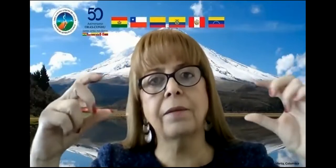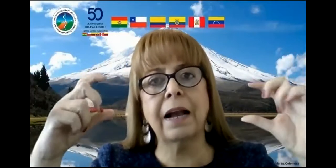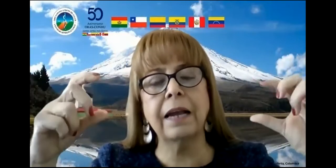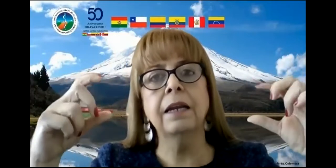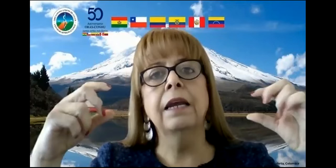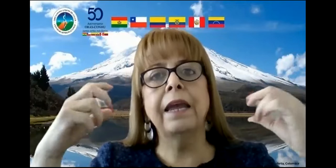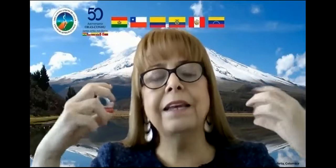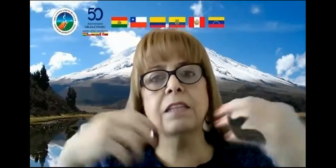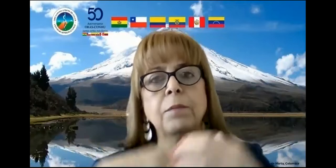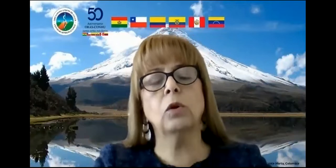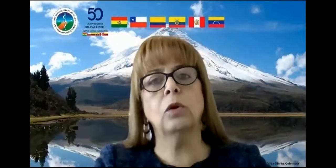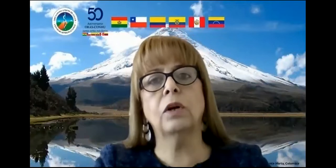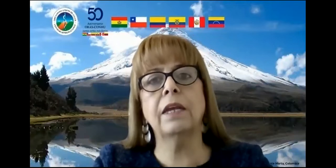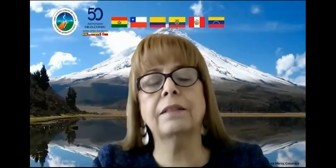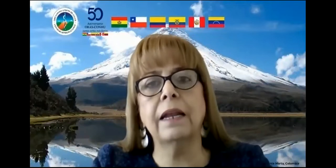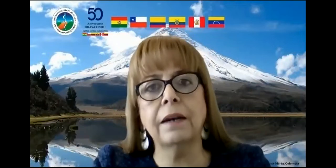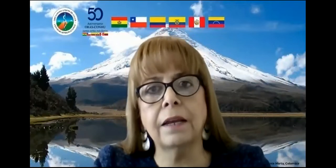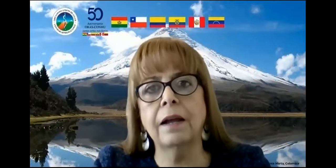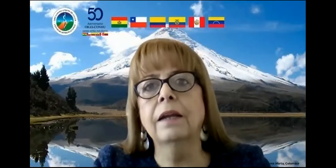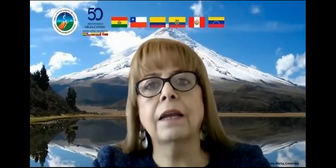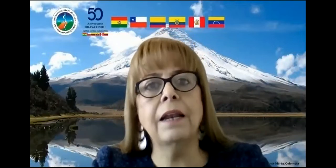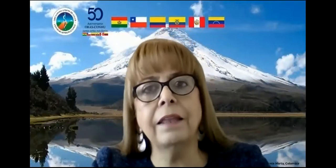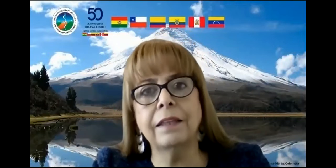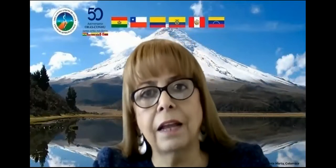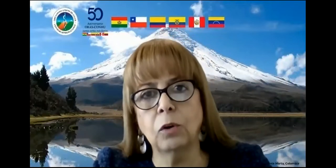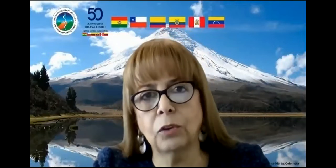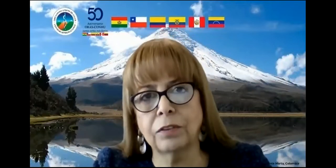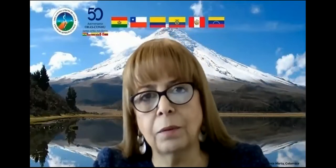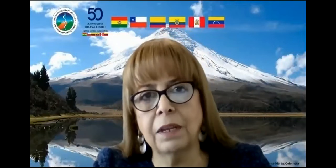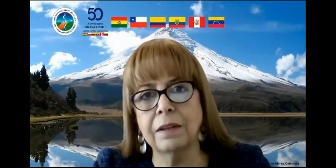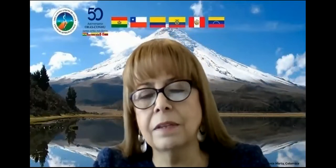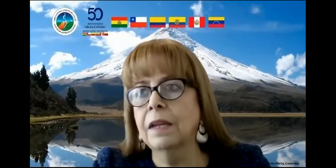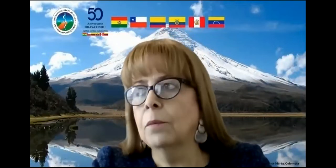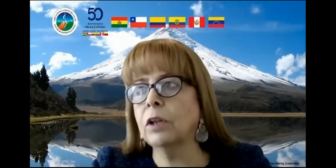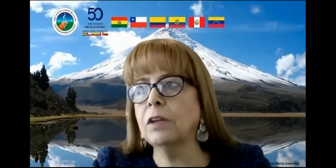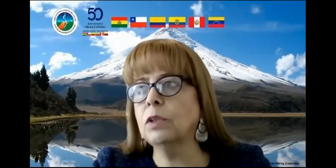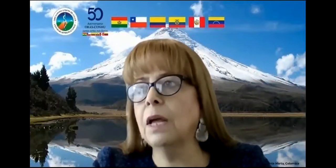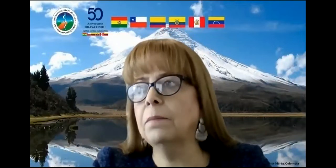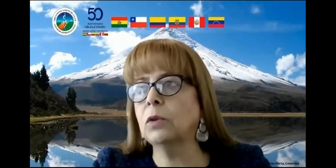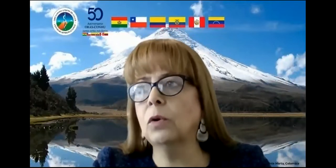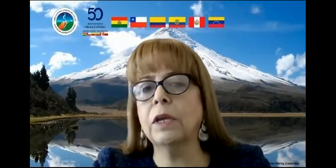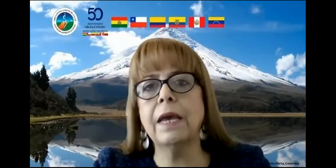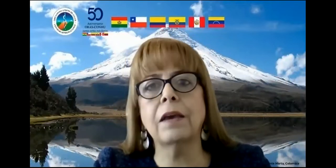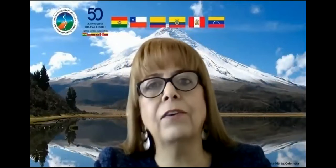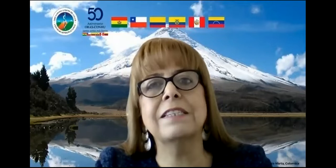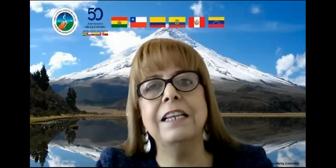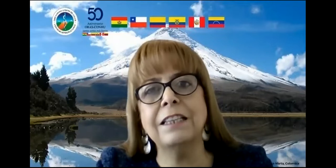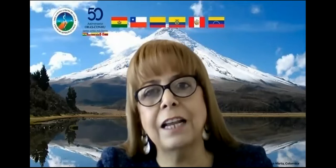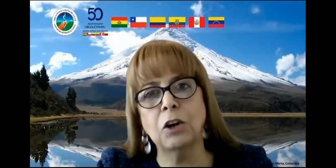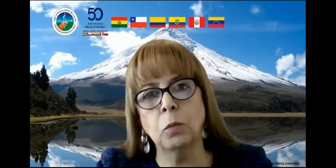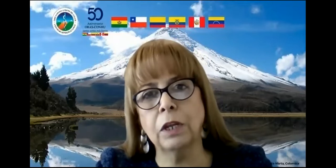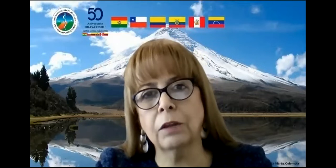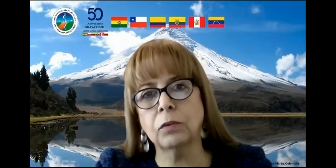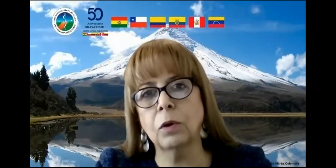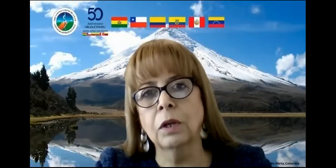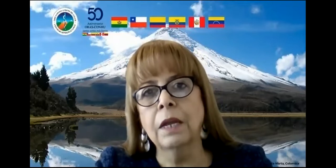have underlined the importance of working on this very rich methodology, which is the the